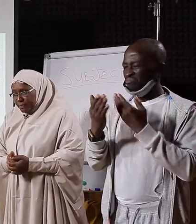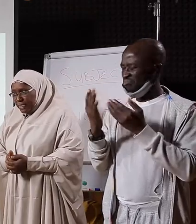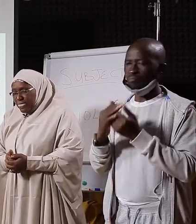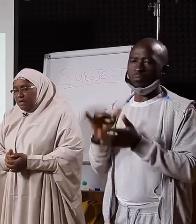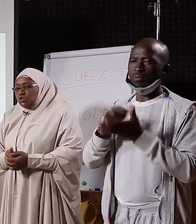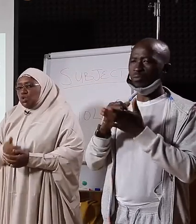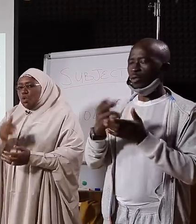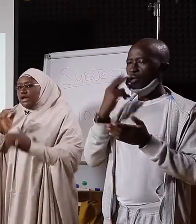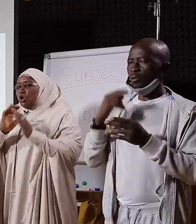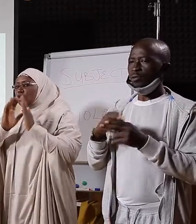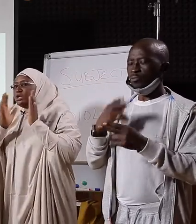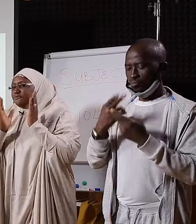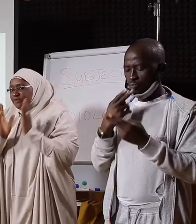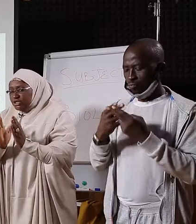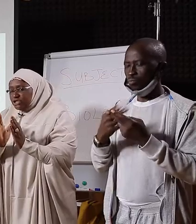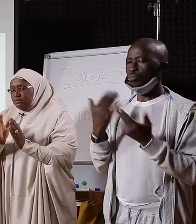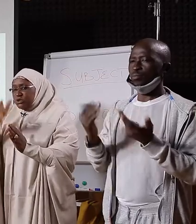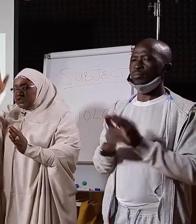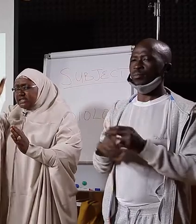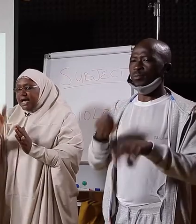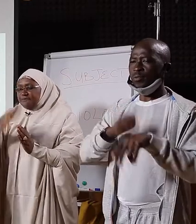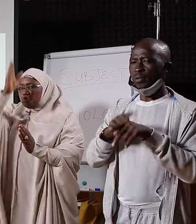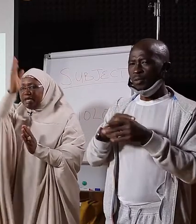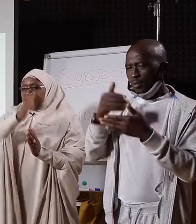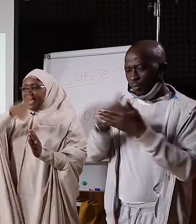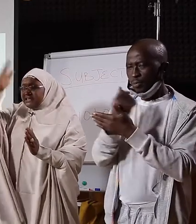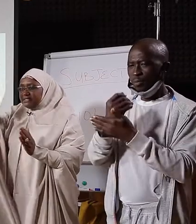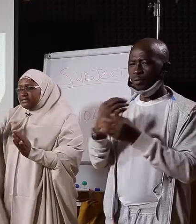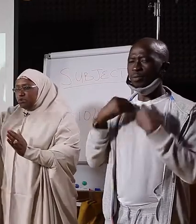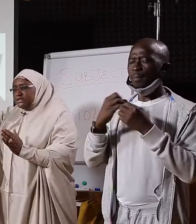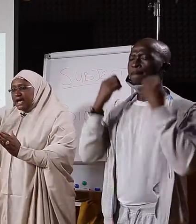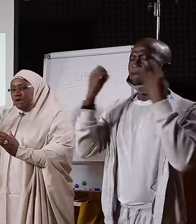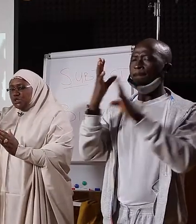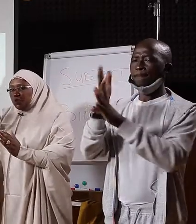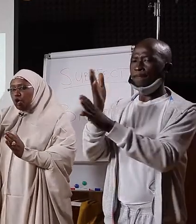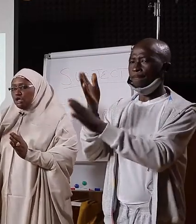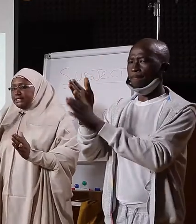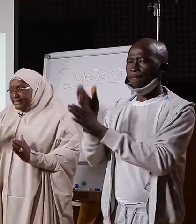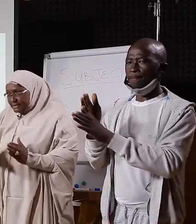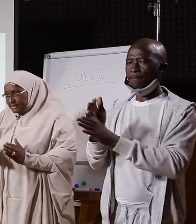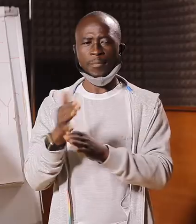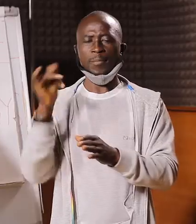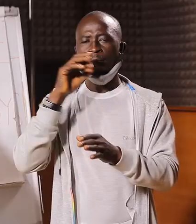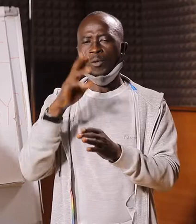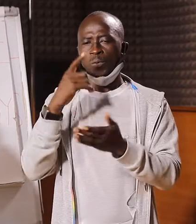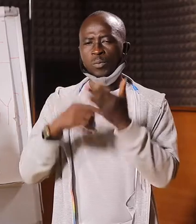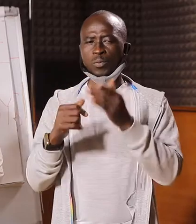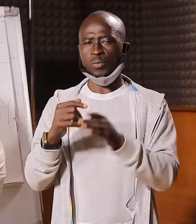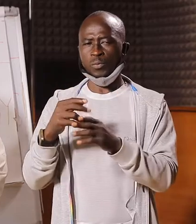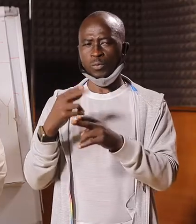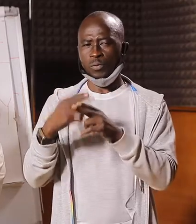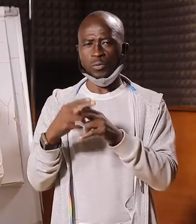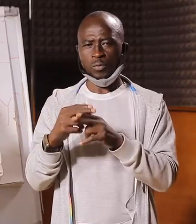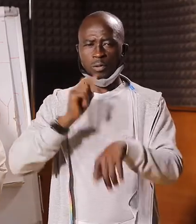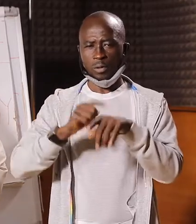food. So when okra is fresh, you see it has so many lines. Those are what we call the slits. So